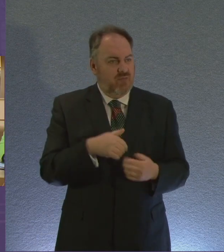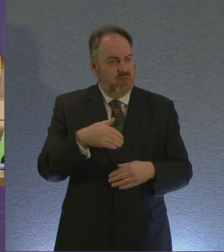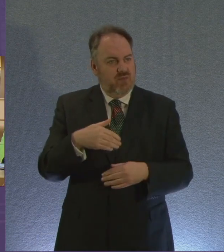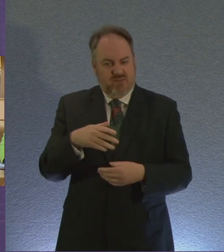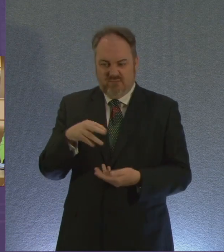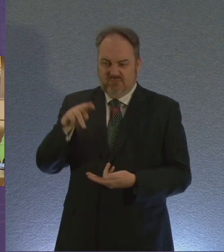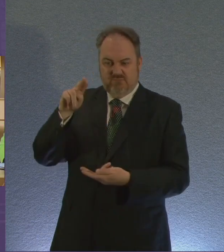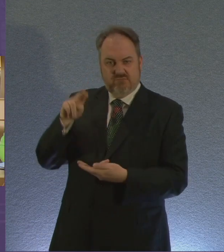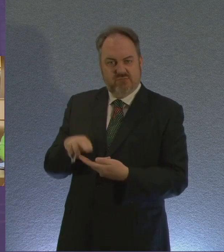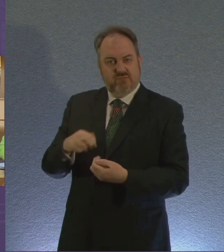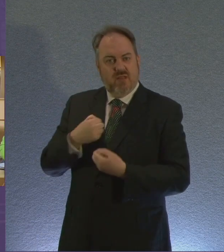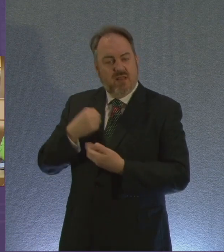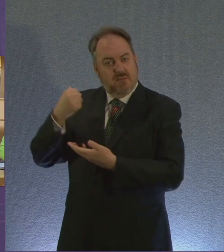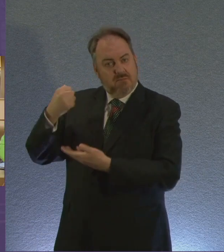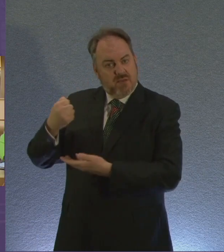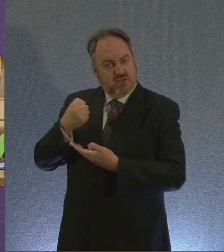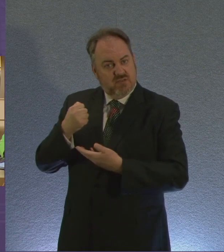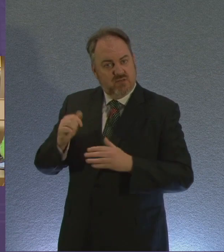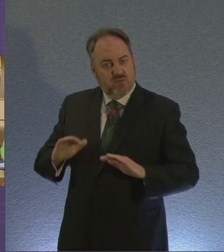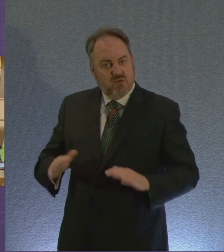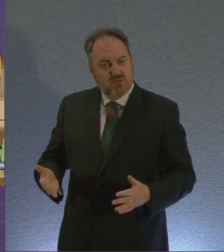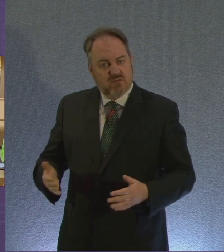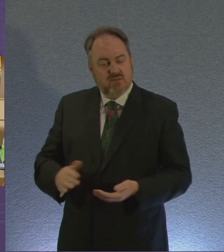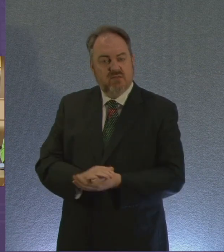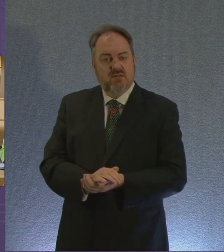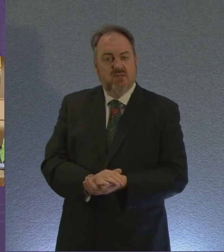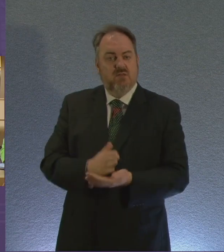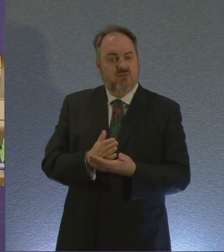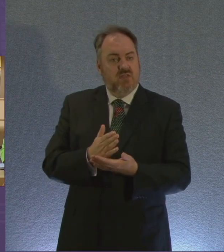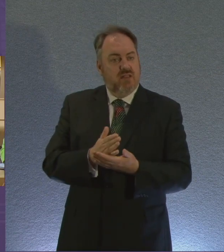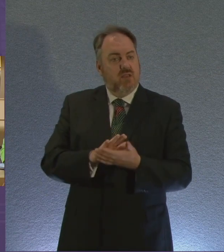Cabinet Secretary to say whether local authorities will be